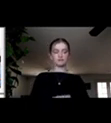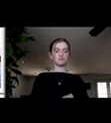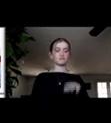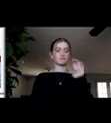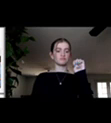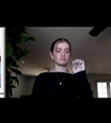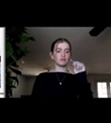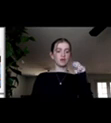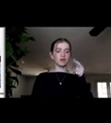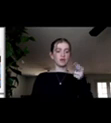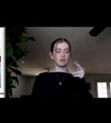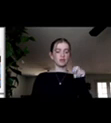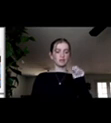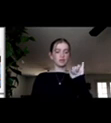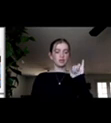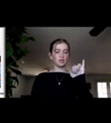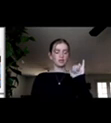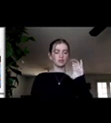America.